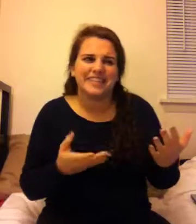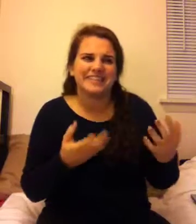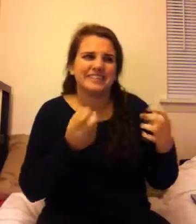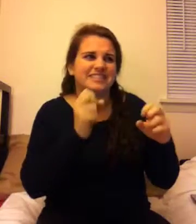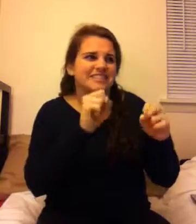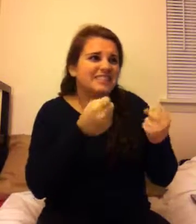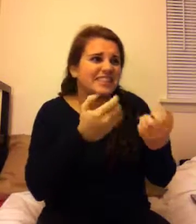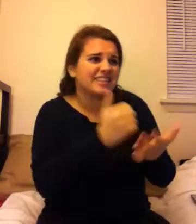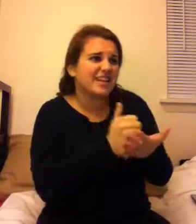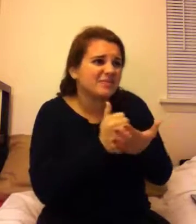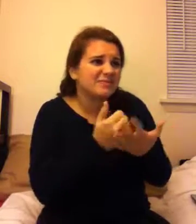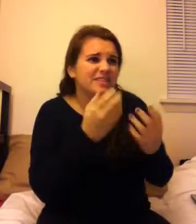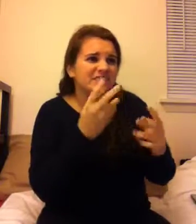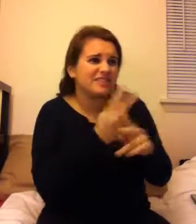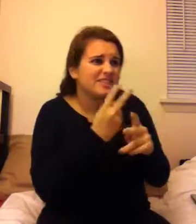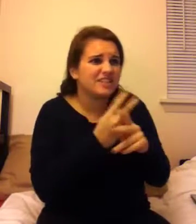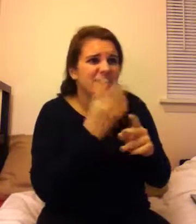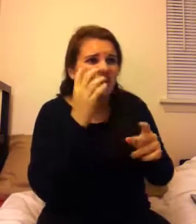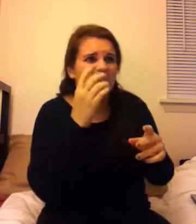as much as possible.